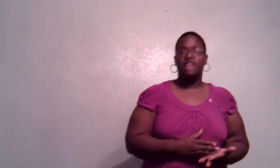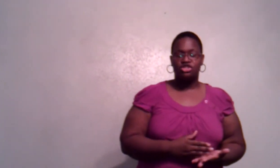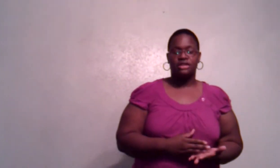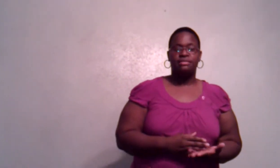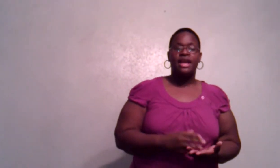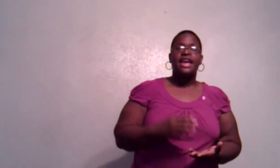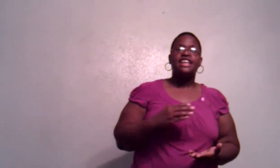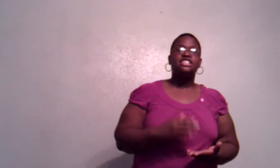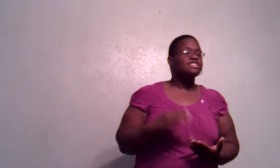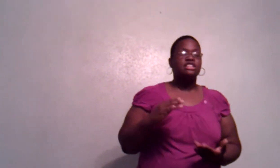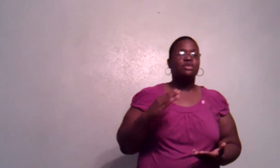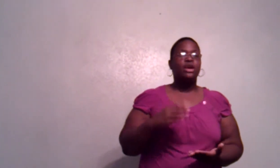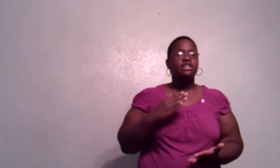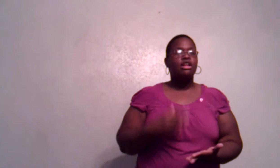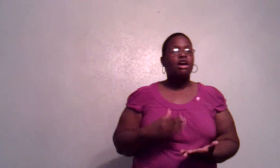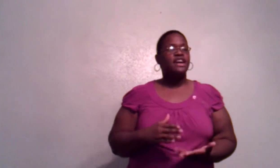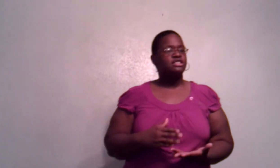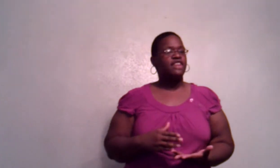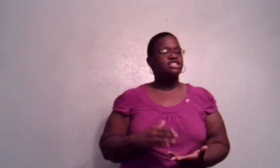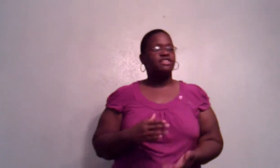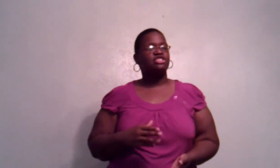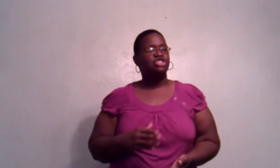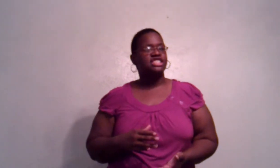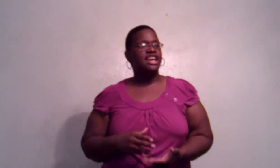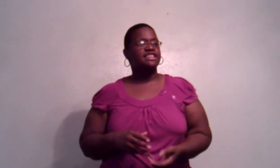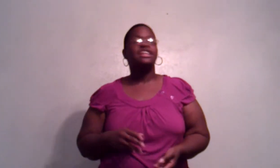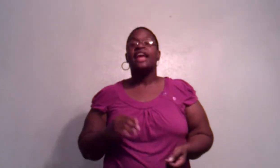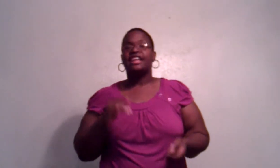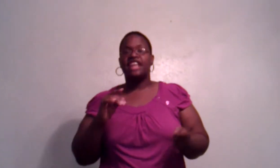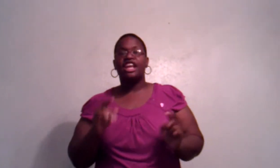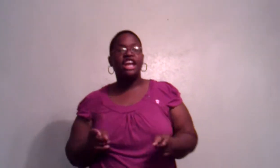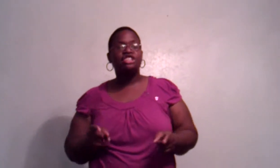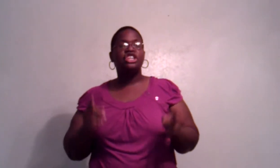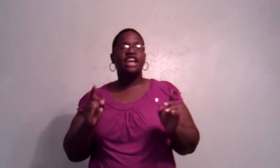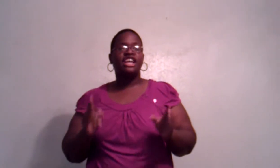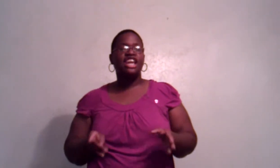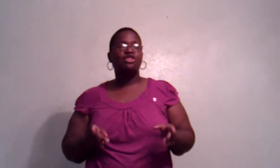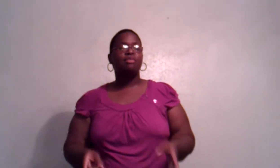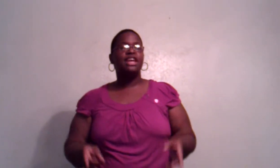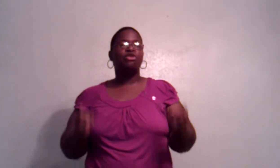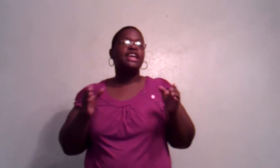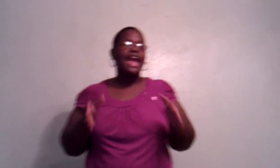energy. Essentially, what the law of conservation of energy says is that energy can neither be